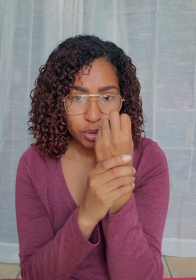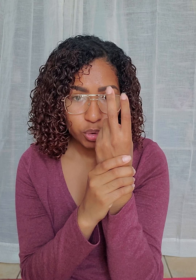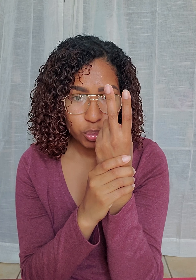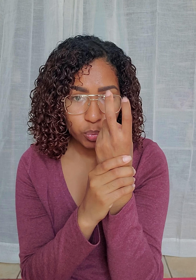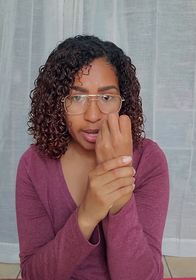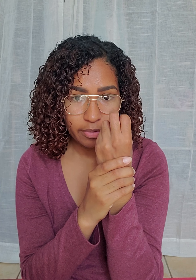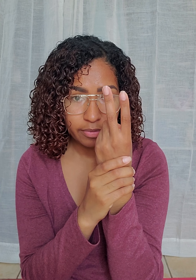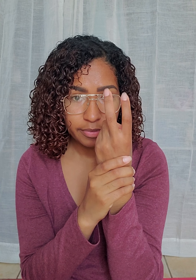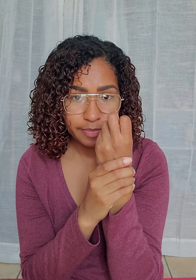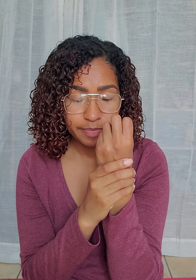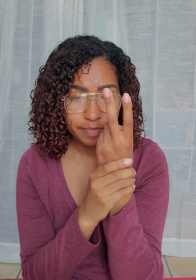12,